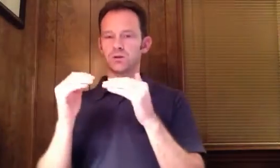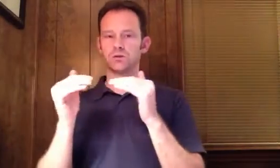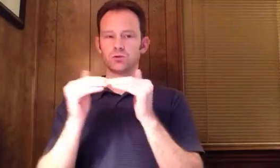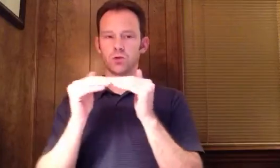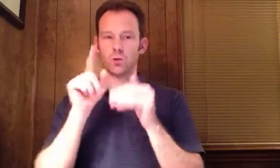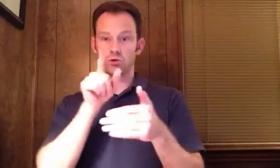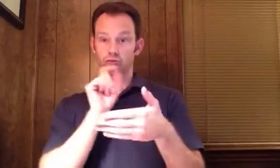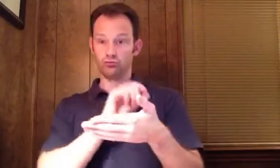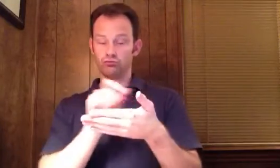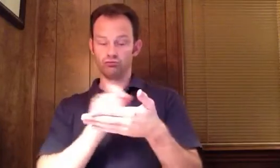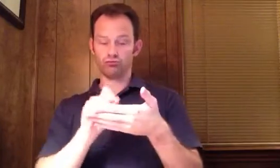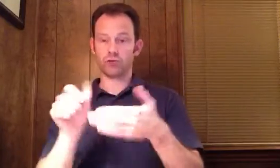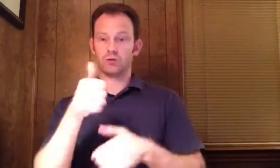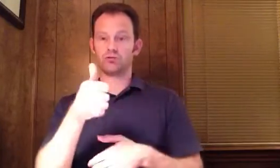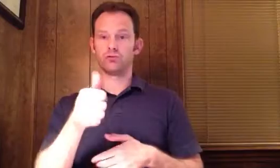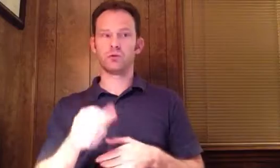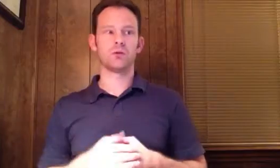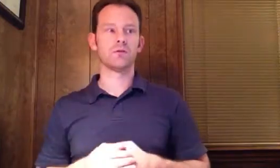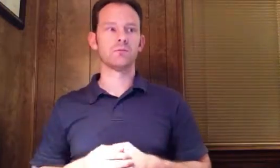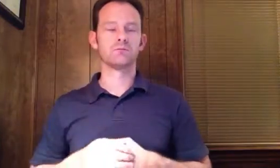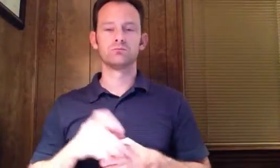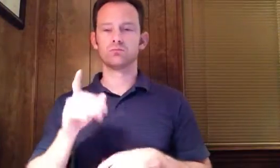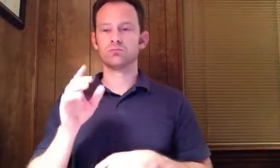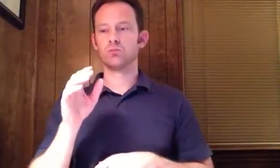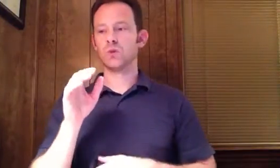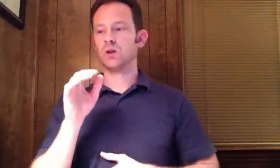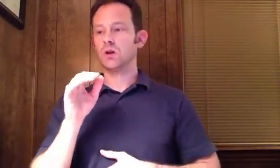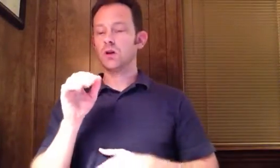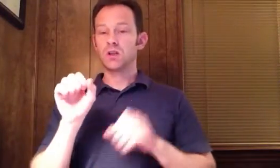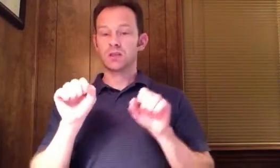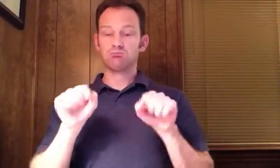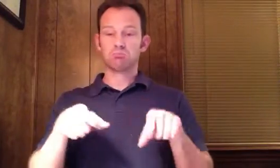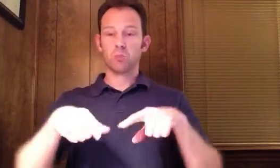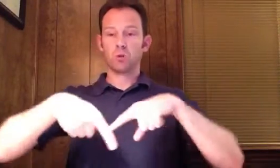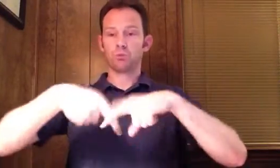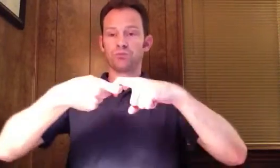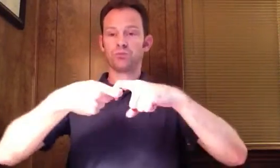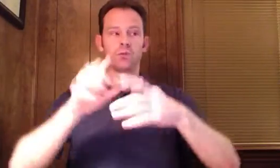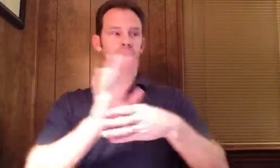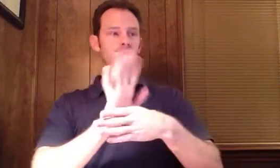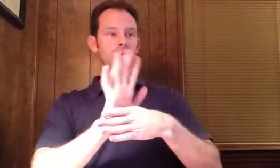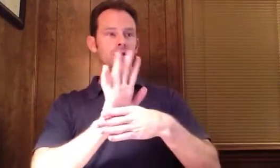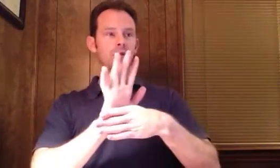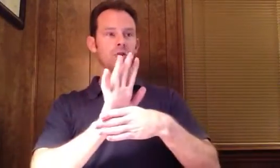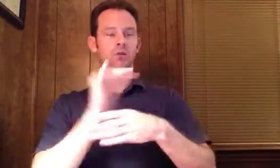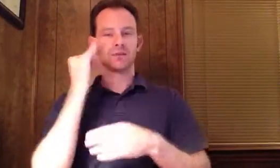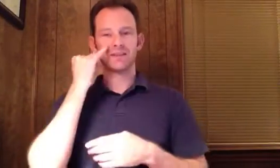own, and then check the answers. You can pause this lesson at any time.